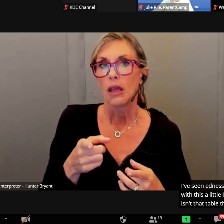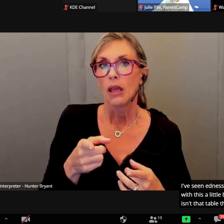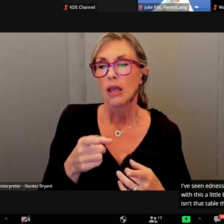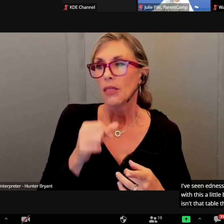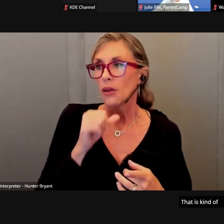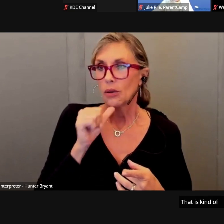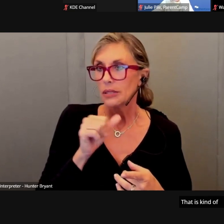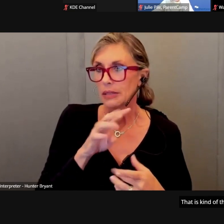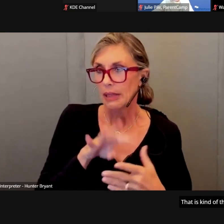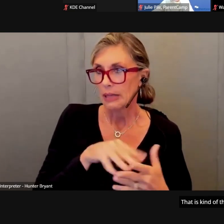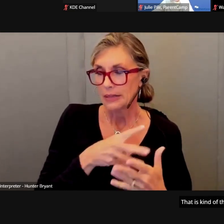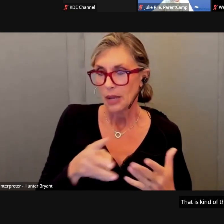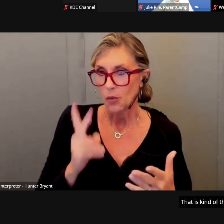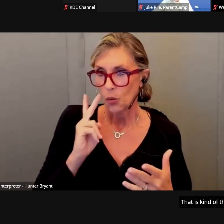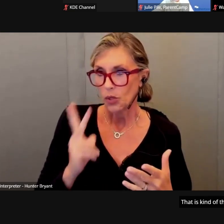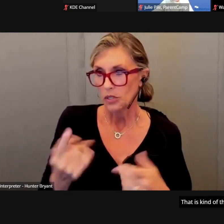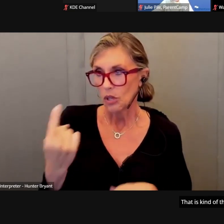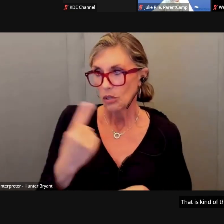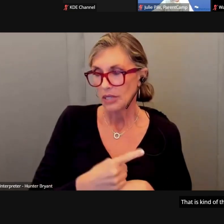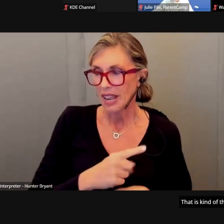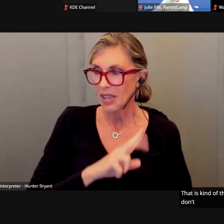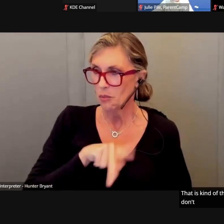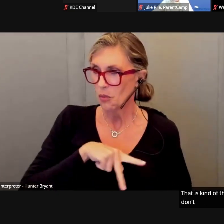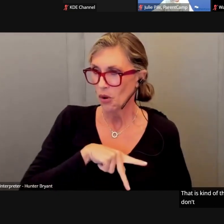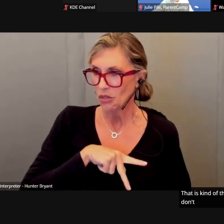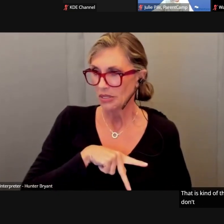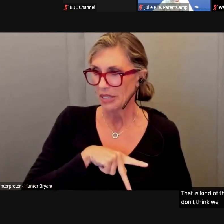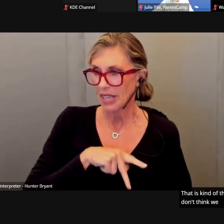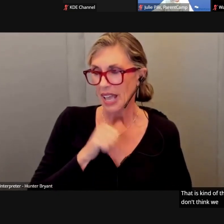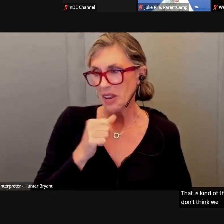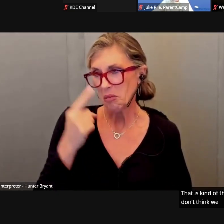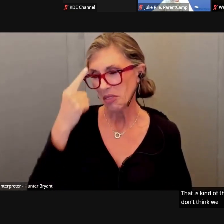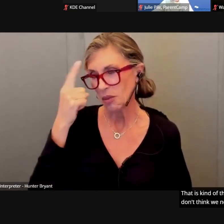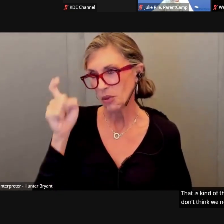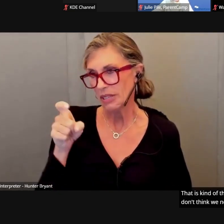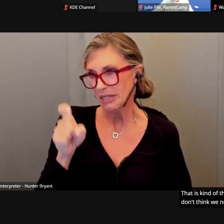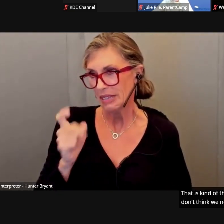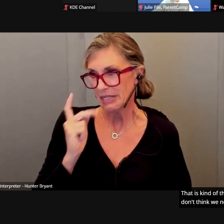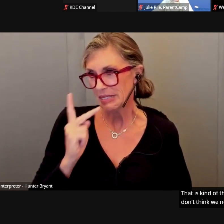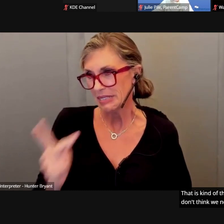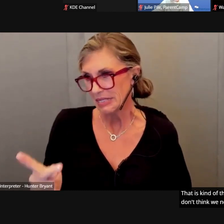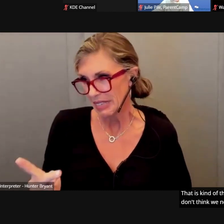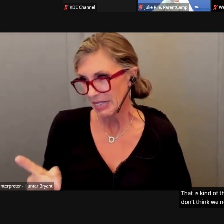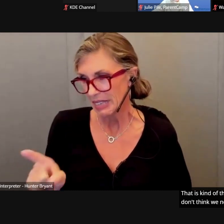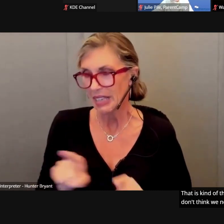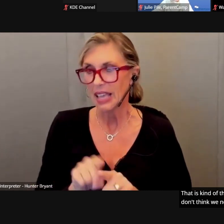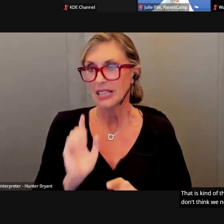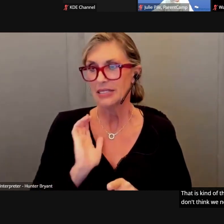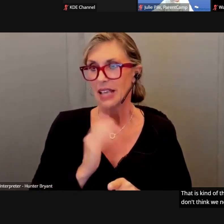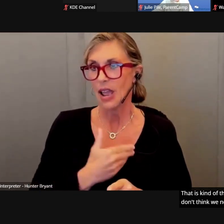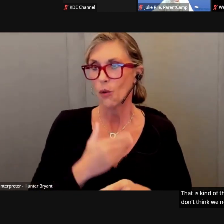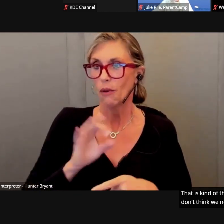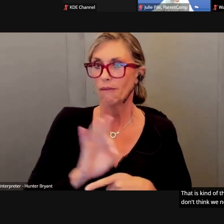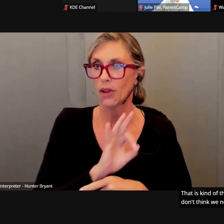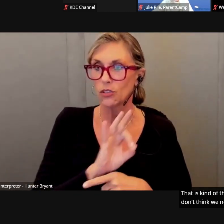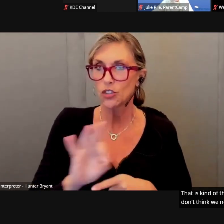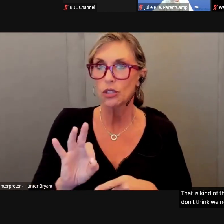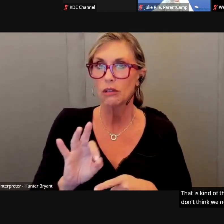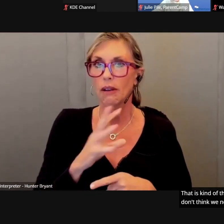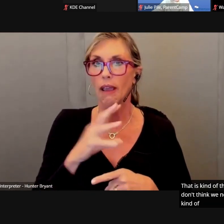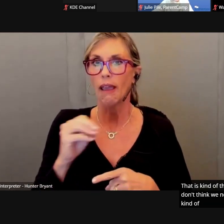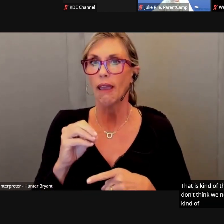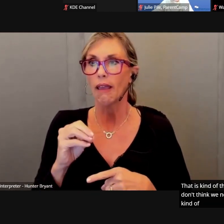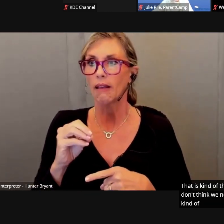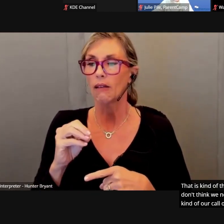outline. And personally, I don't think we need to see that as our function and kind of our call to action as